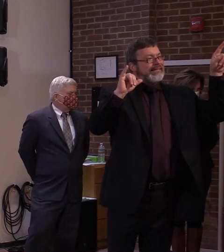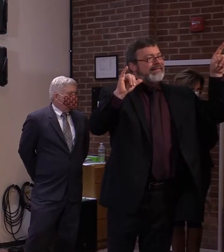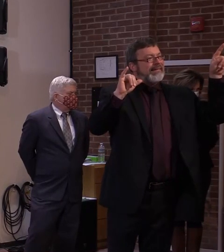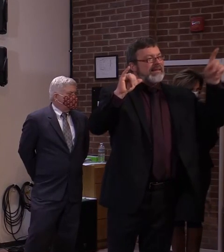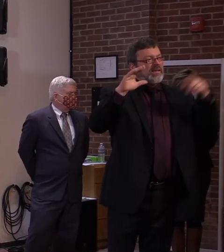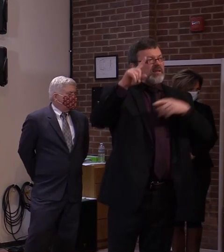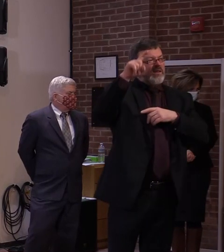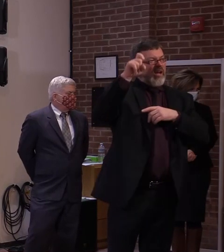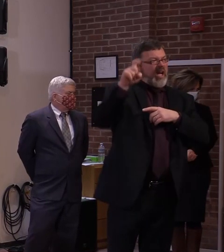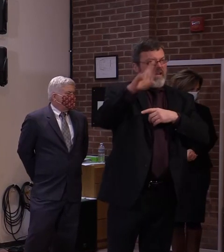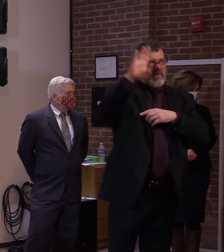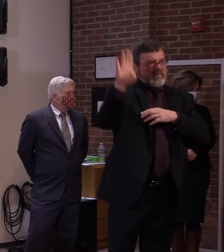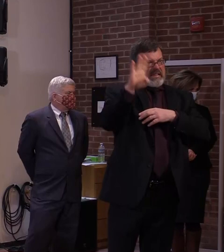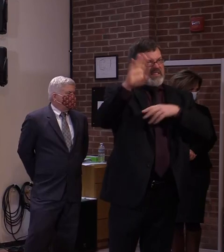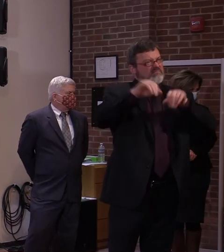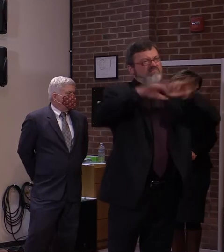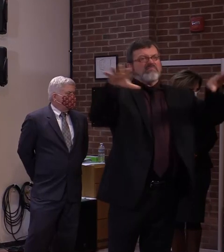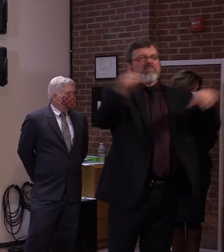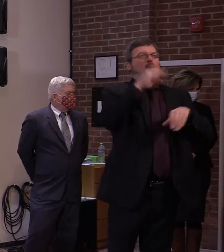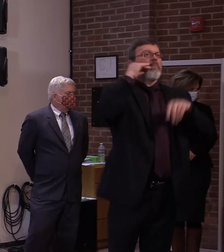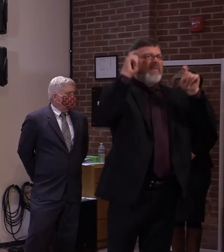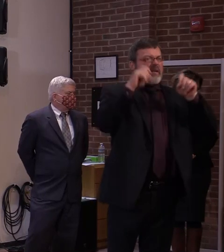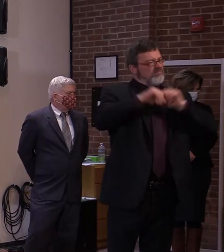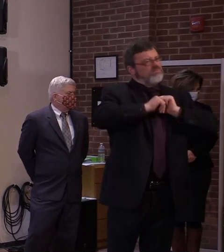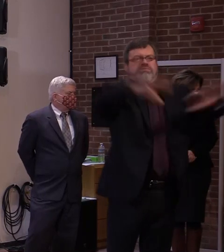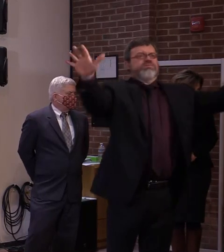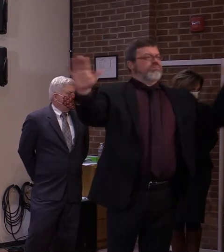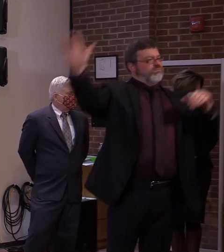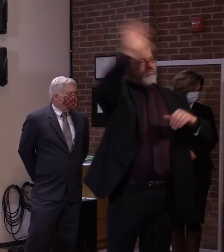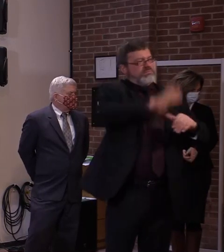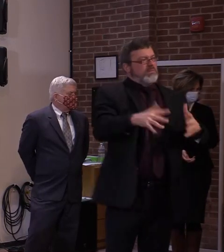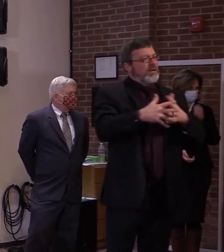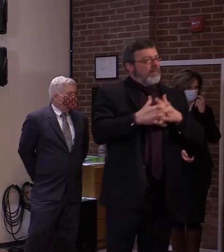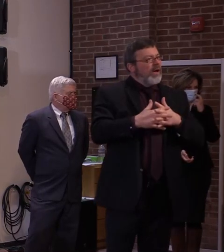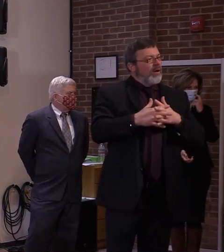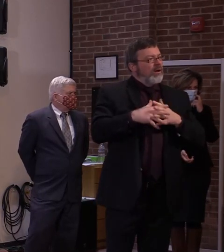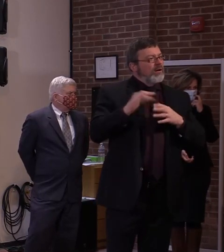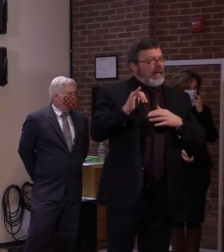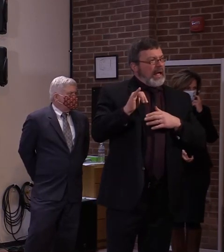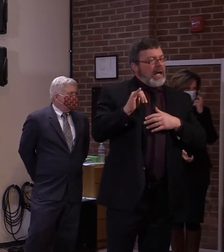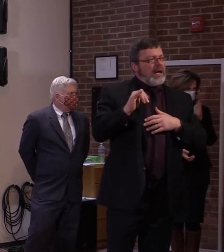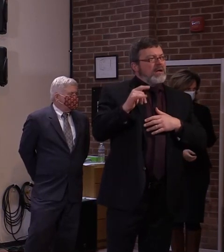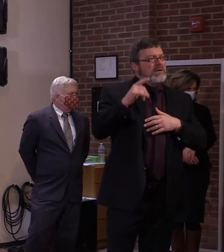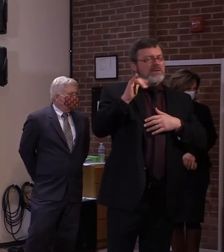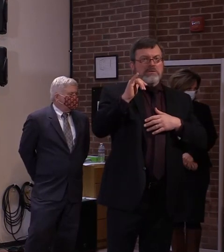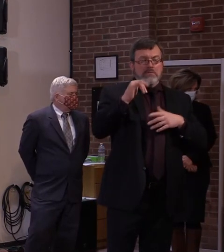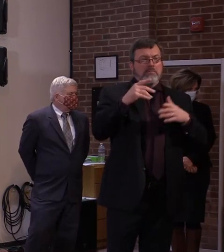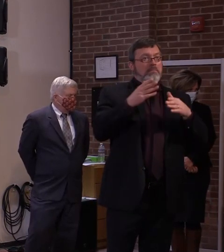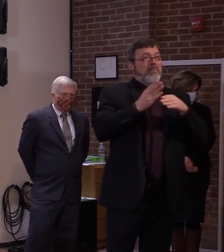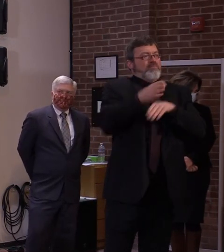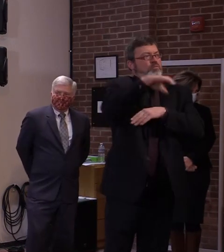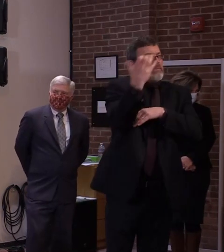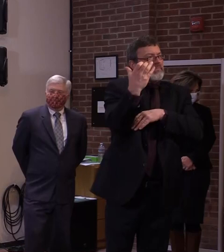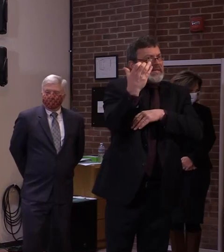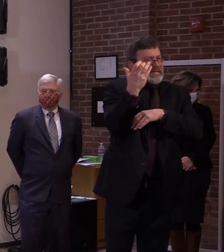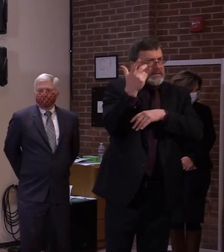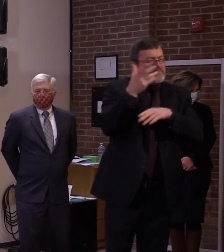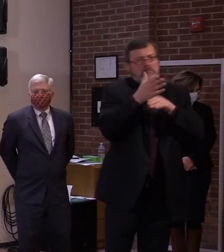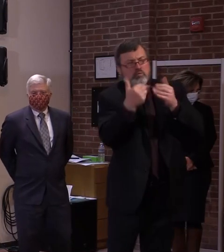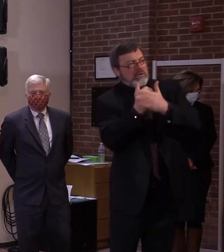Certainly those might not come till after the holidays, we're hearing. How confident are you in our current